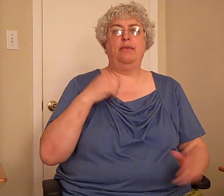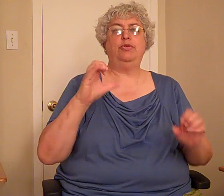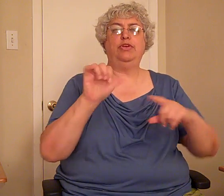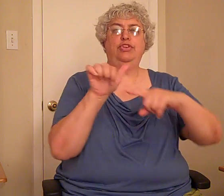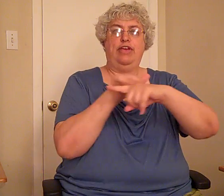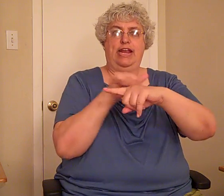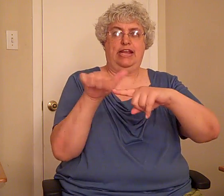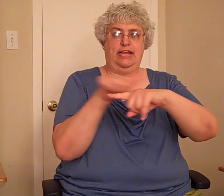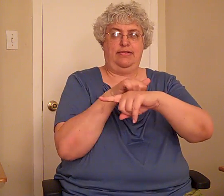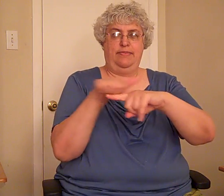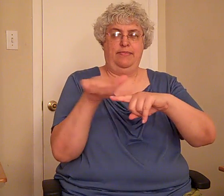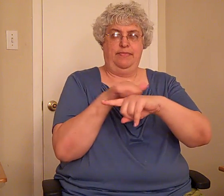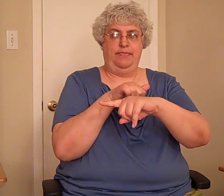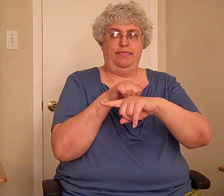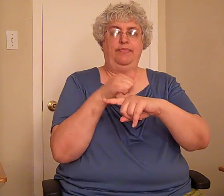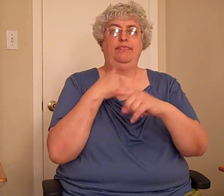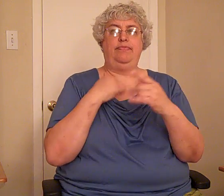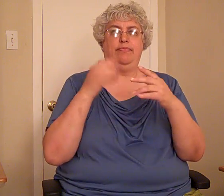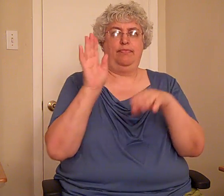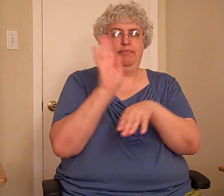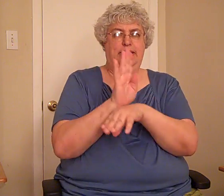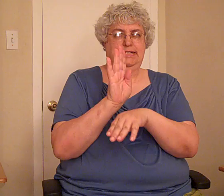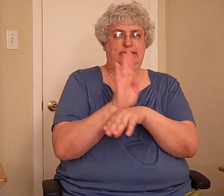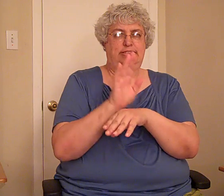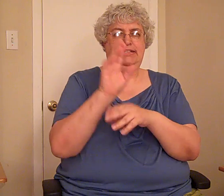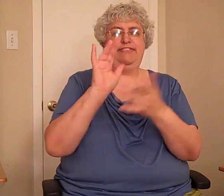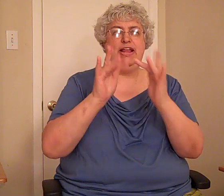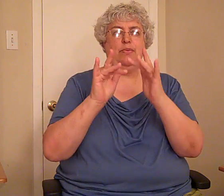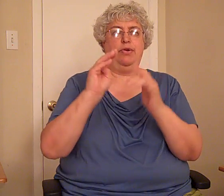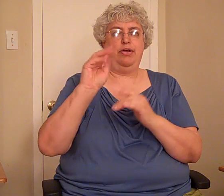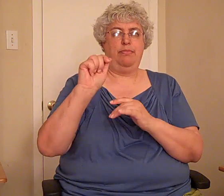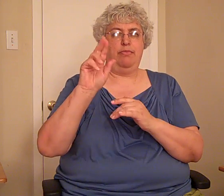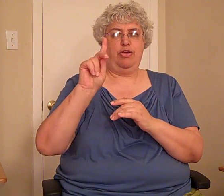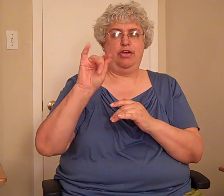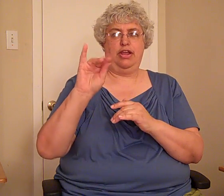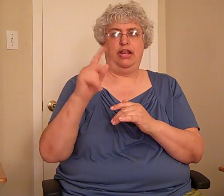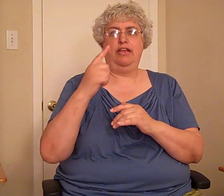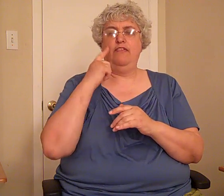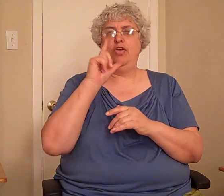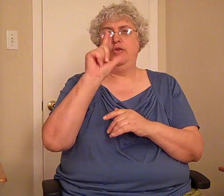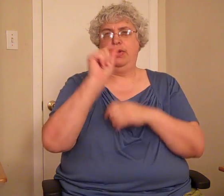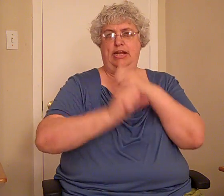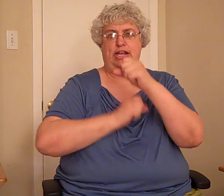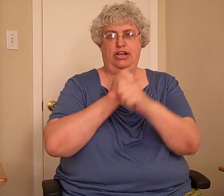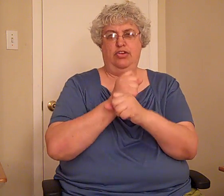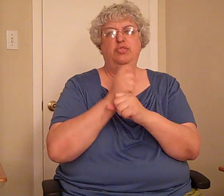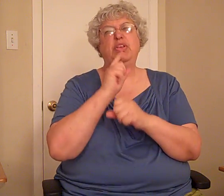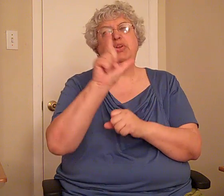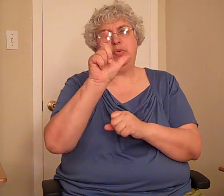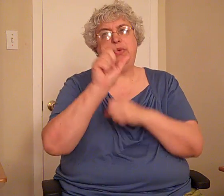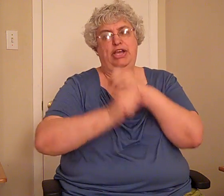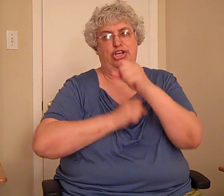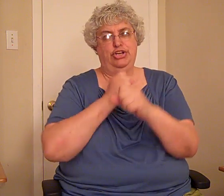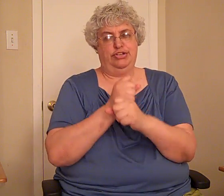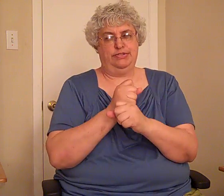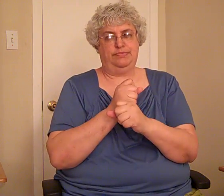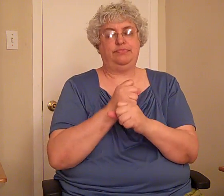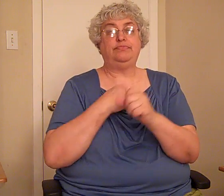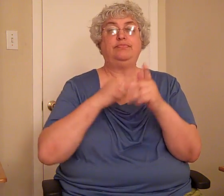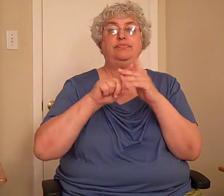I have been in the business, the profession of network marketing for about 2 decades, 21 years. When I got started many, many